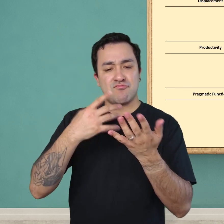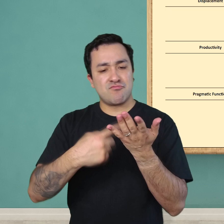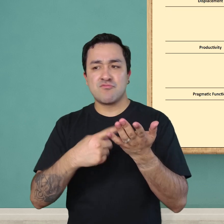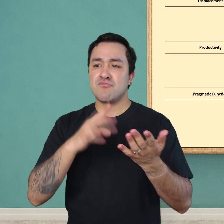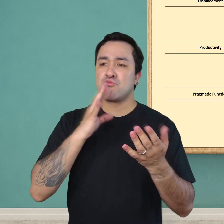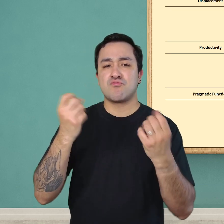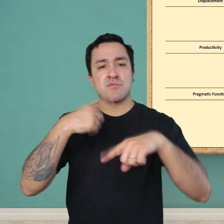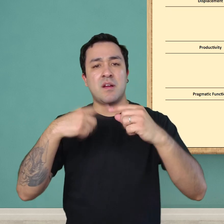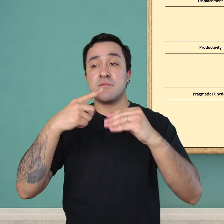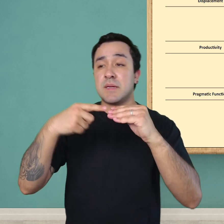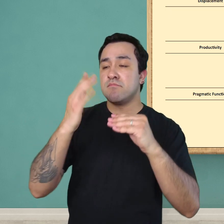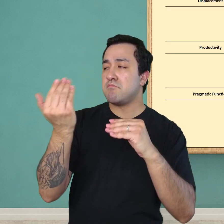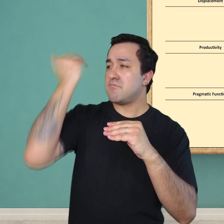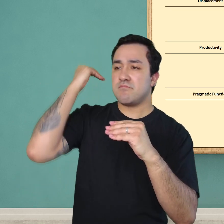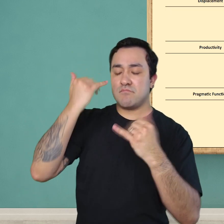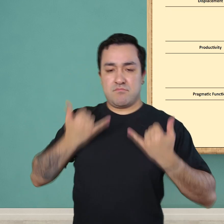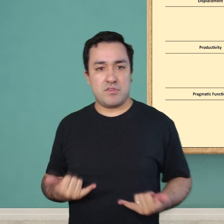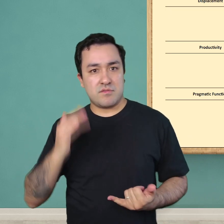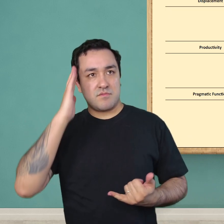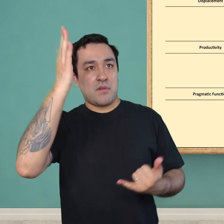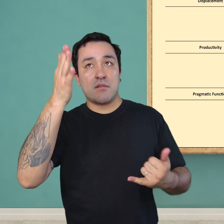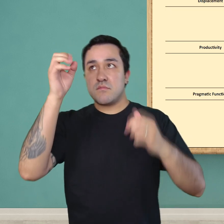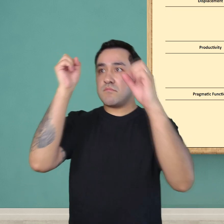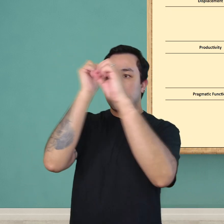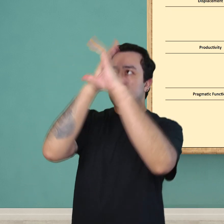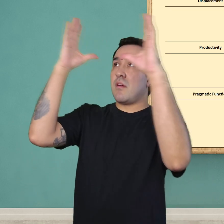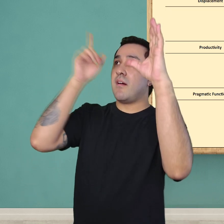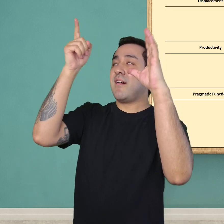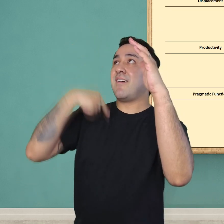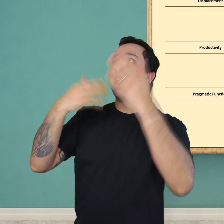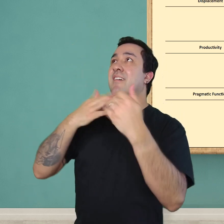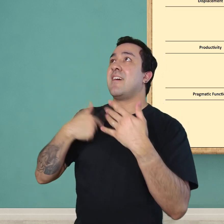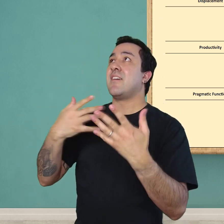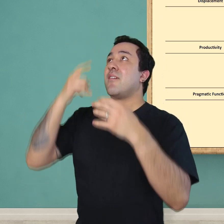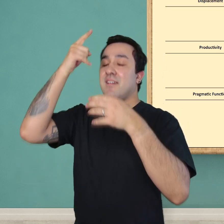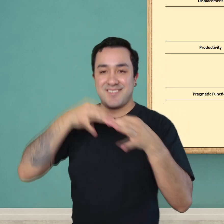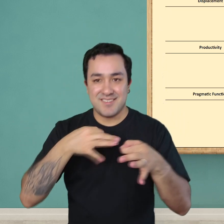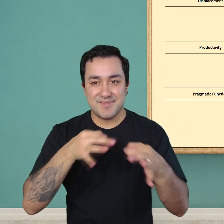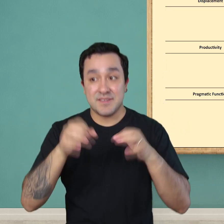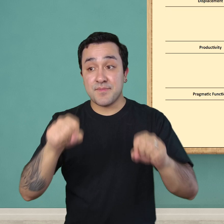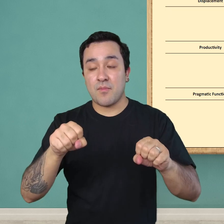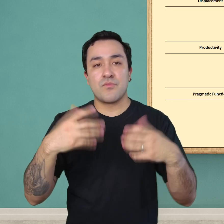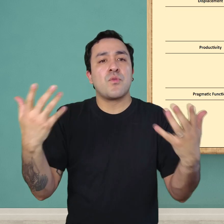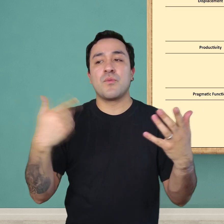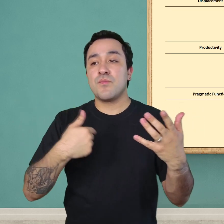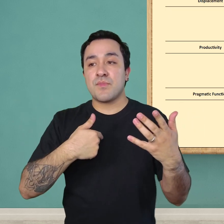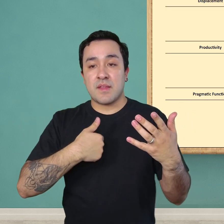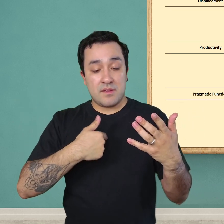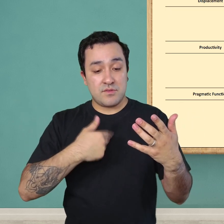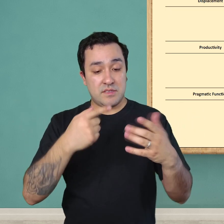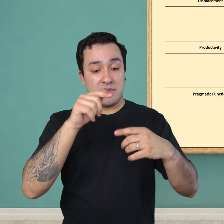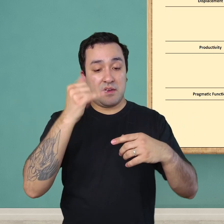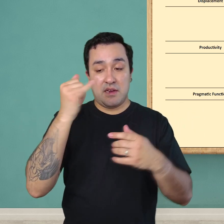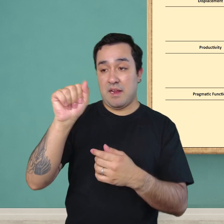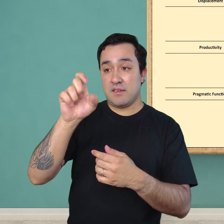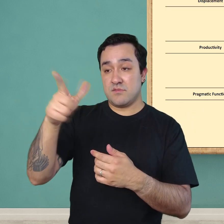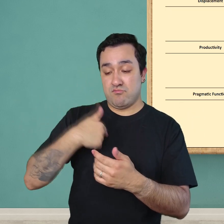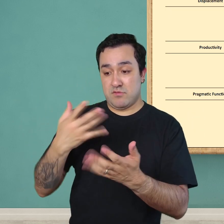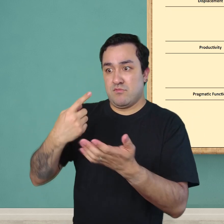Seventh, I can use the language to talk about the past, present, future, and any imaginary thing. I can even use the language